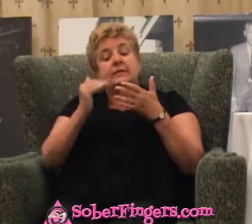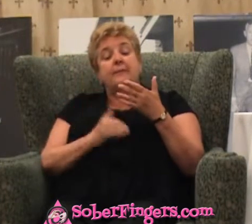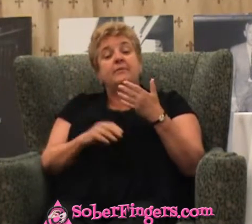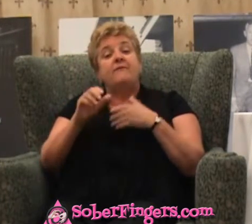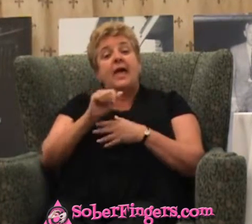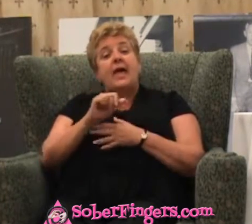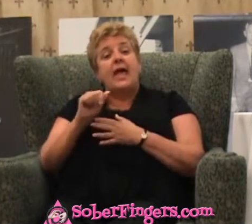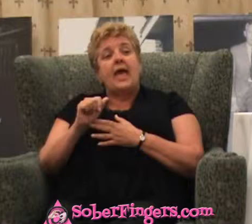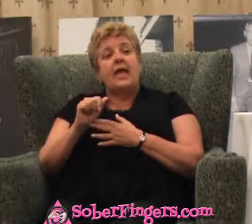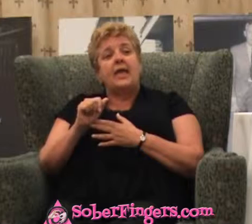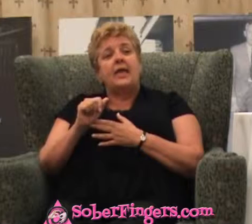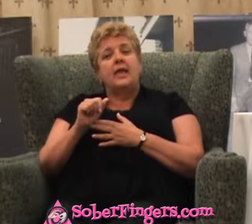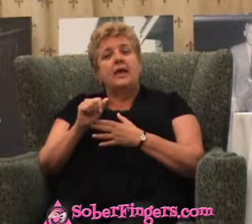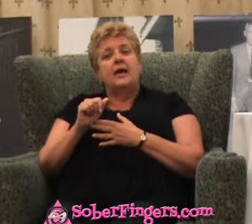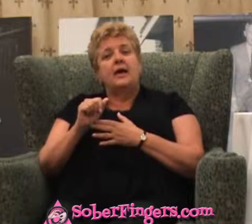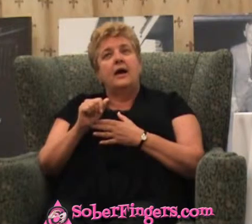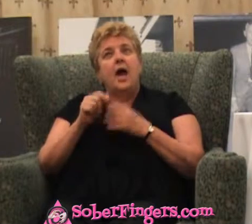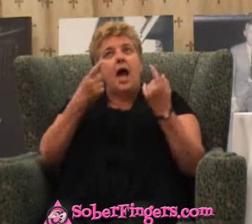Anonymous, aligning my will with God's will.